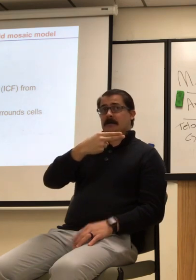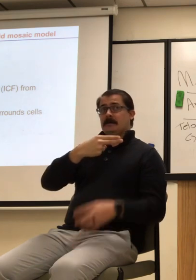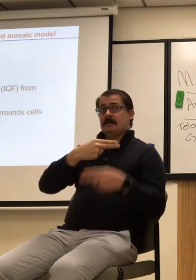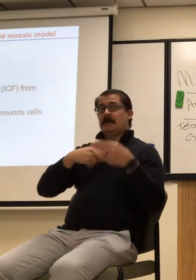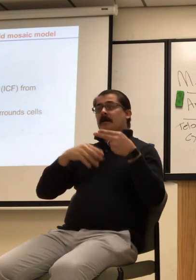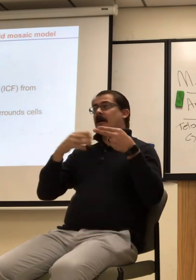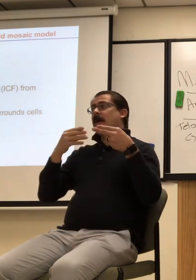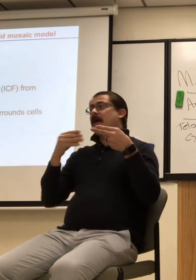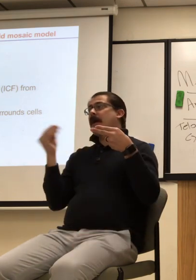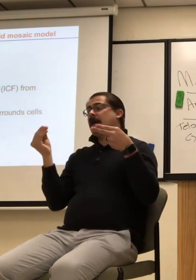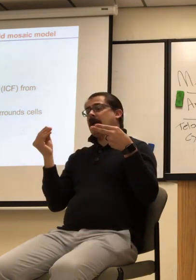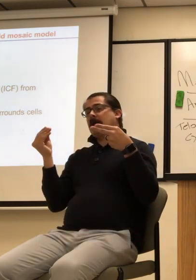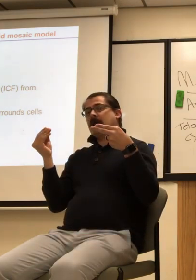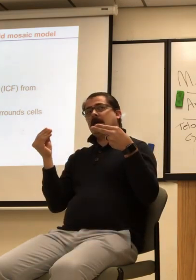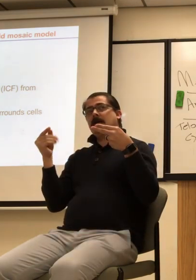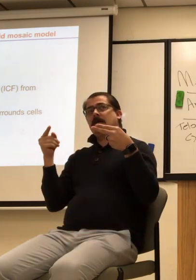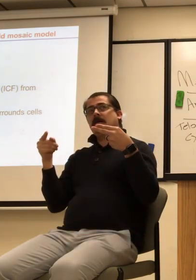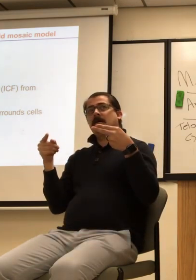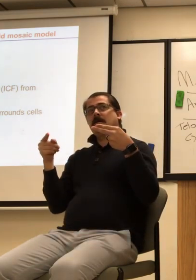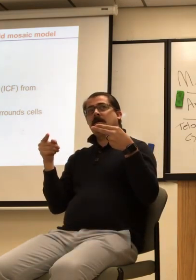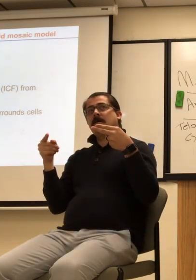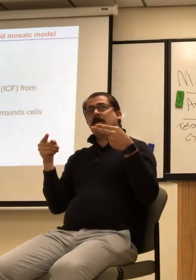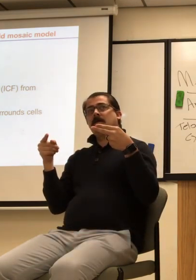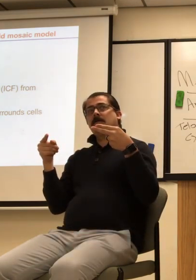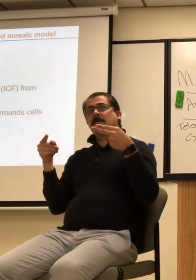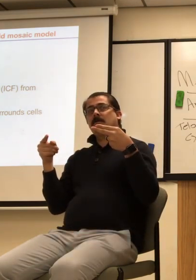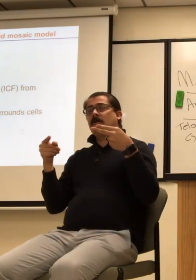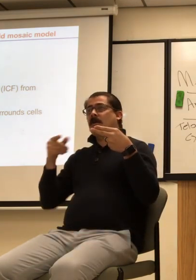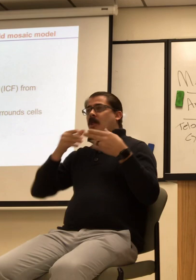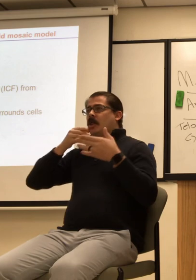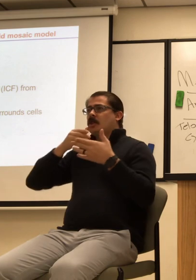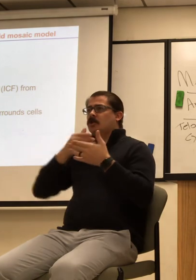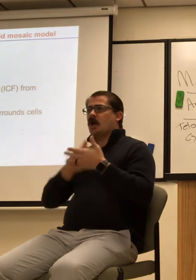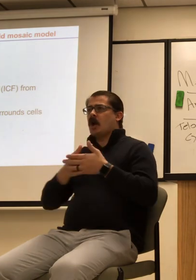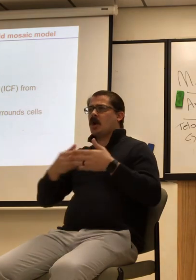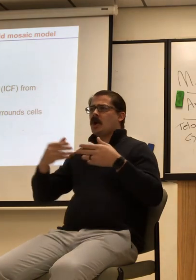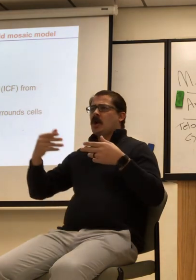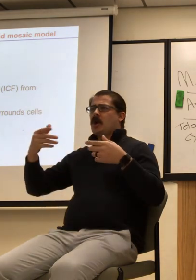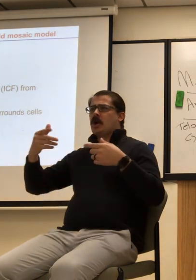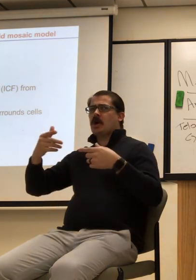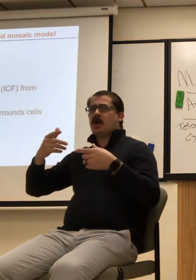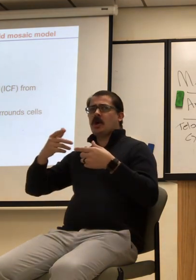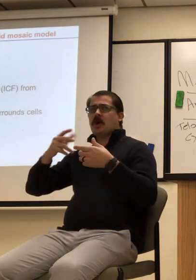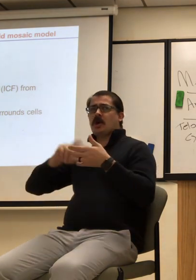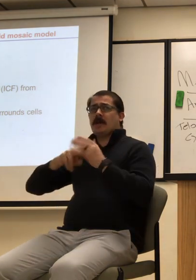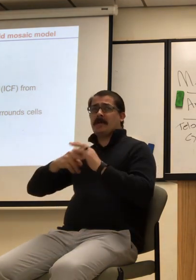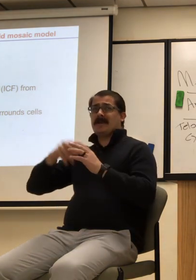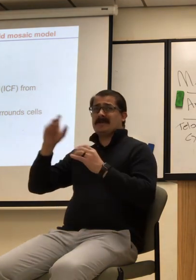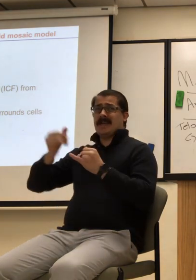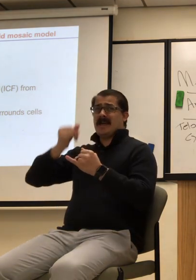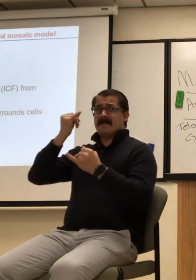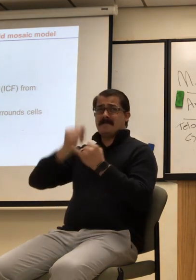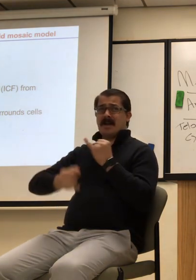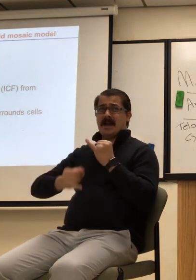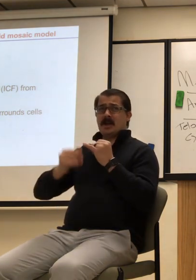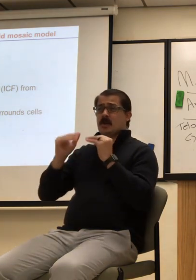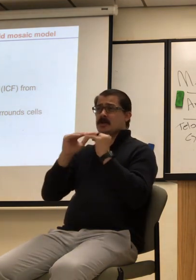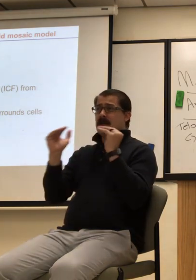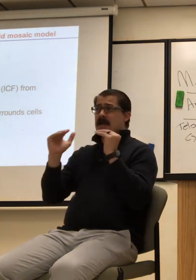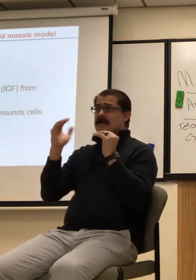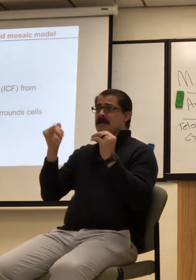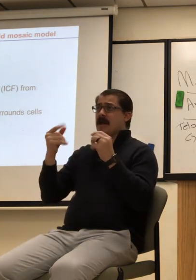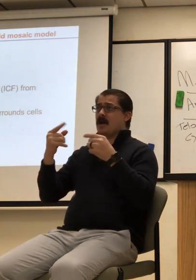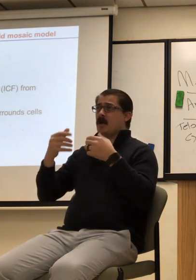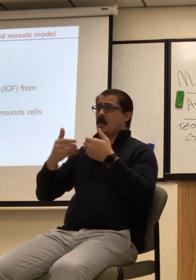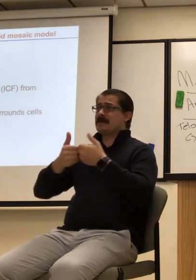let's say, the donors. Does it mean that this final stage, they are now like